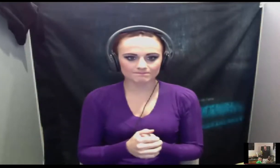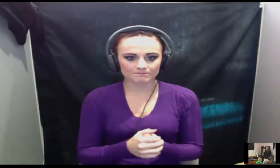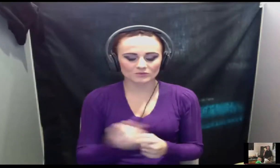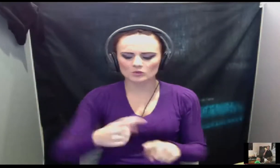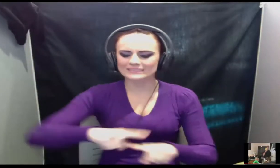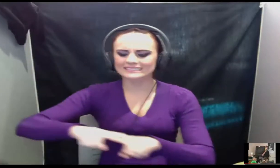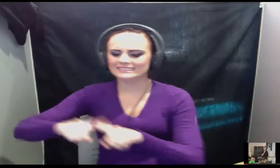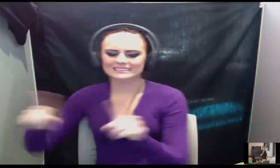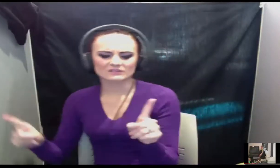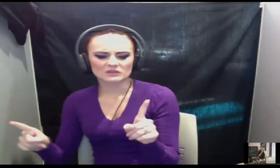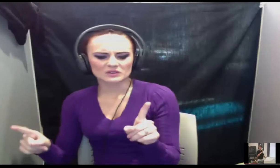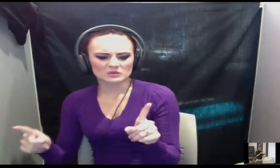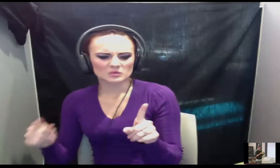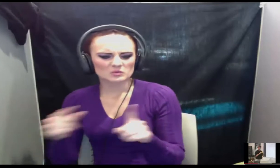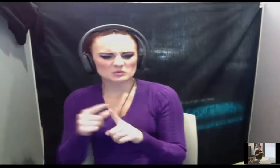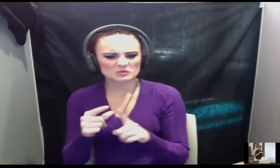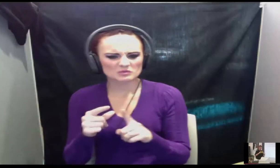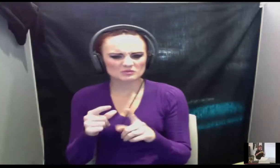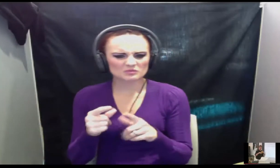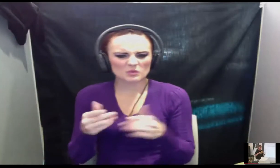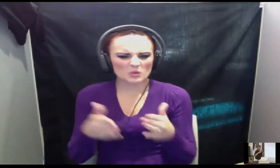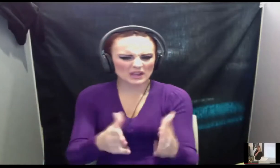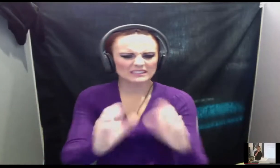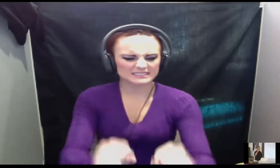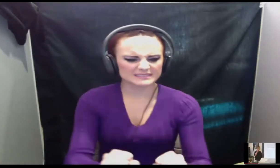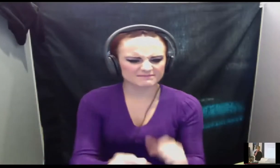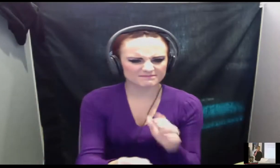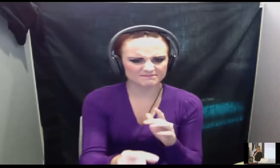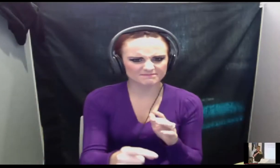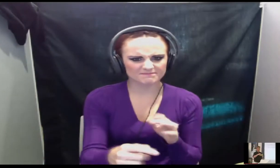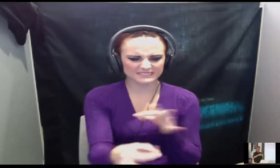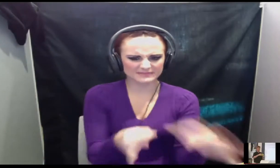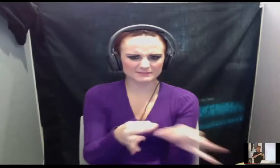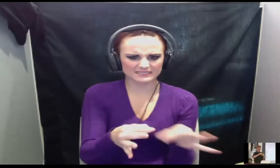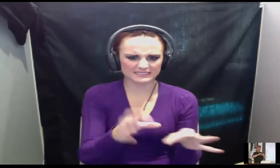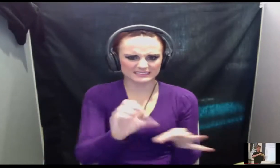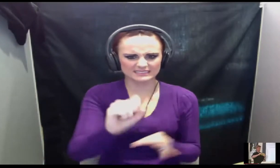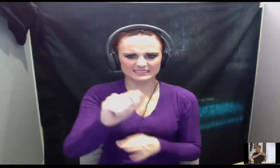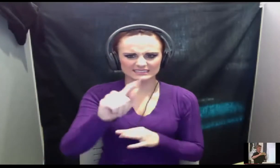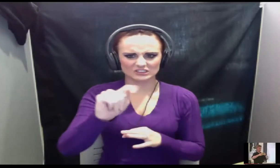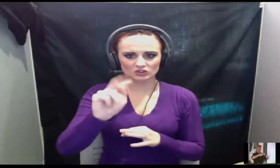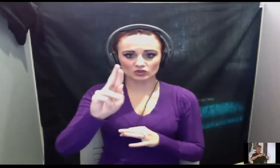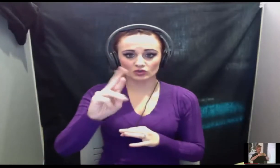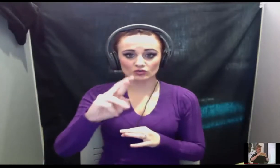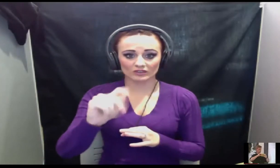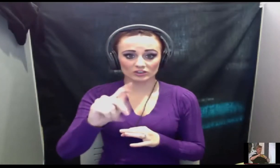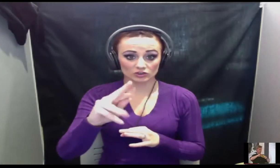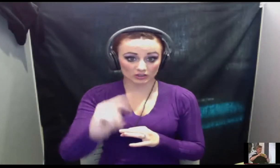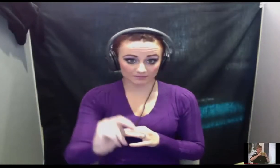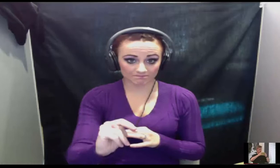Nice dirty sponge here. Okay. Is this sponge saturated?